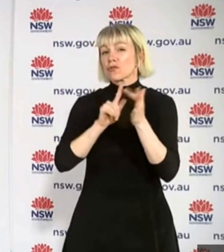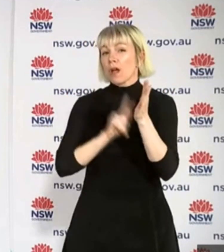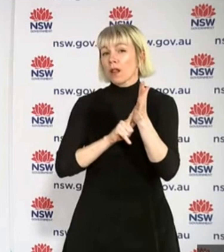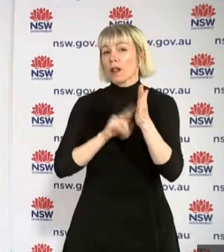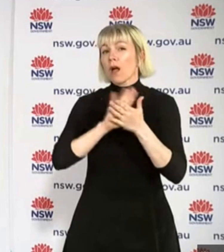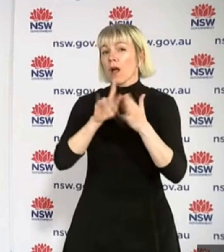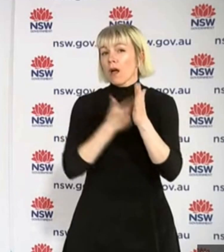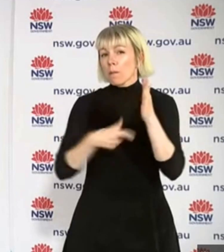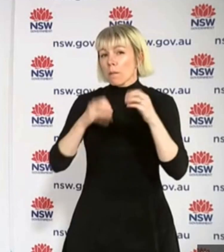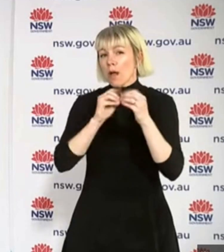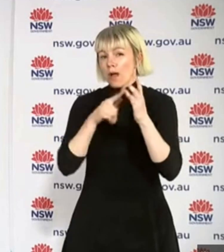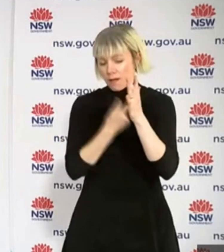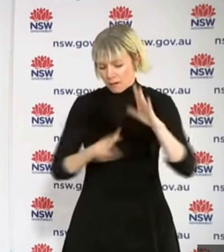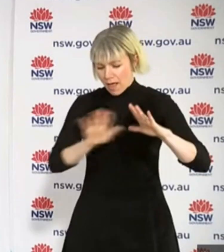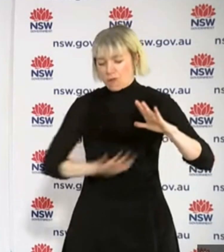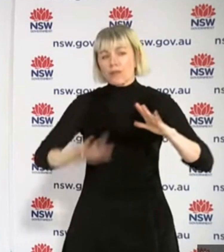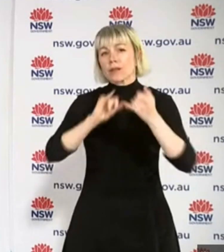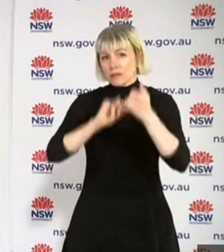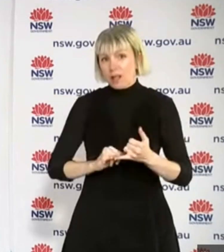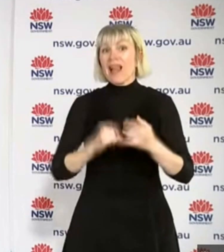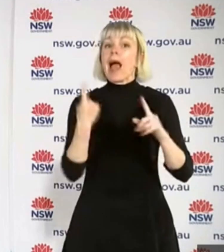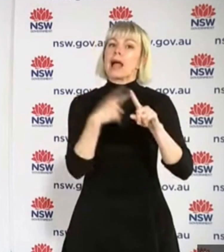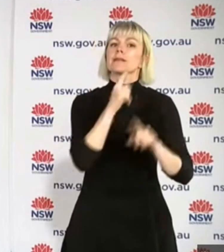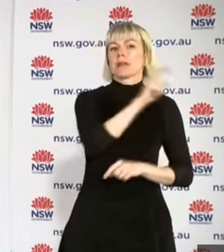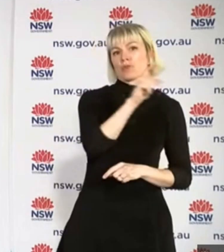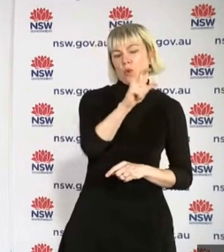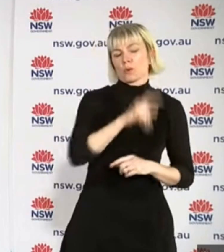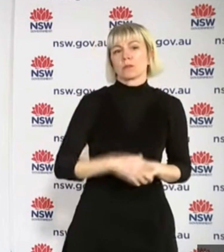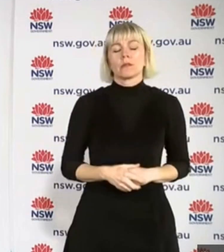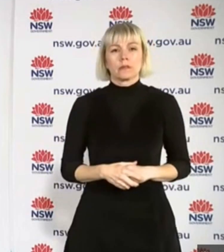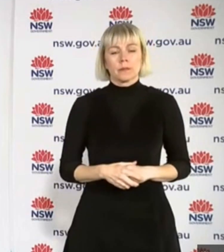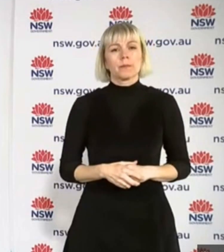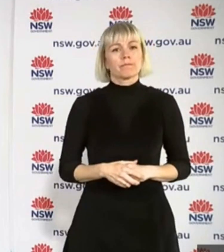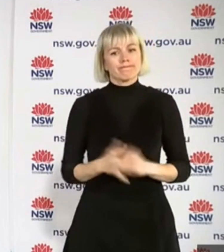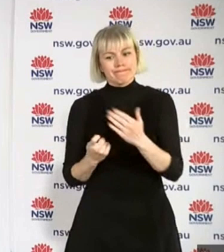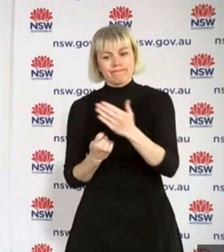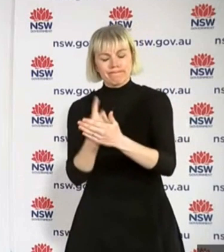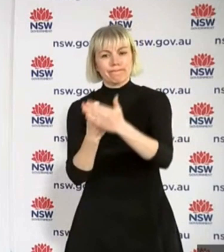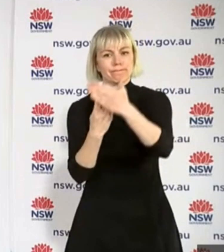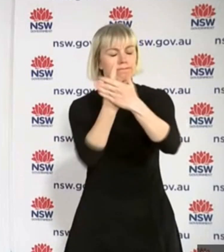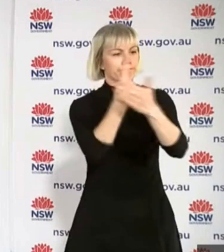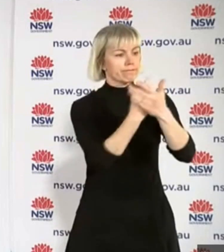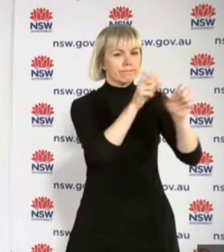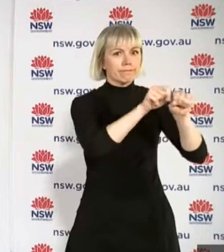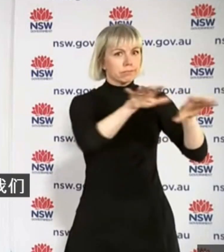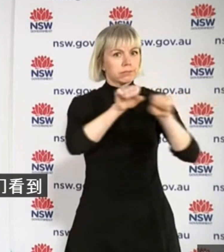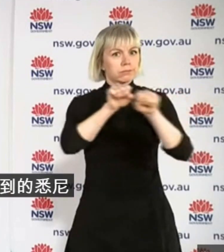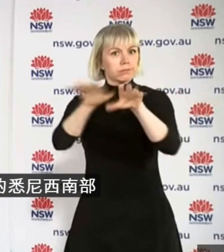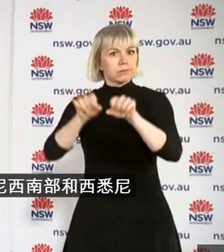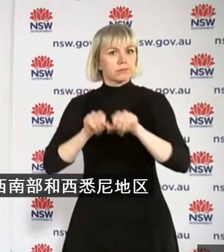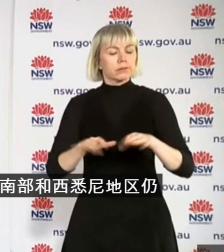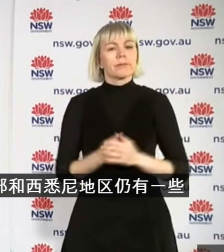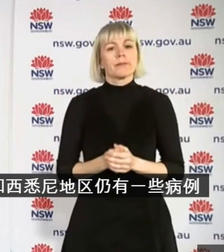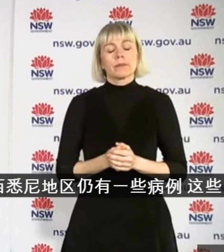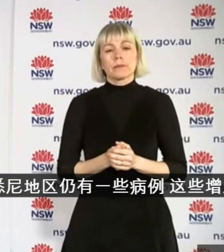We also are seeing cases in Central Coast. So whilst a number of the cases are still arising from those areas of southwestern Sydney and western Sydney, we